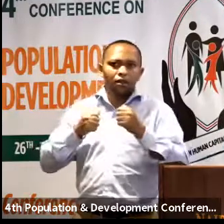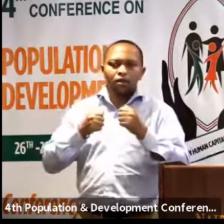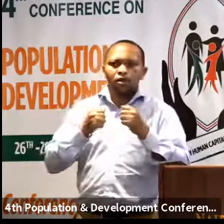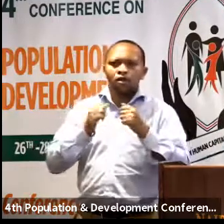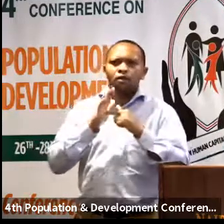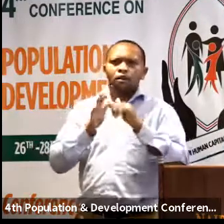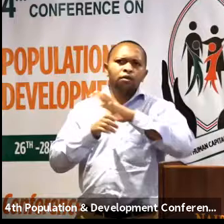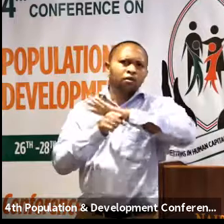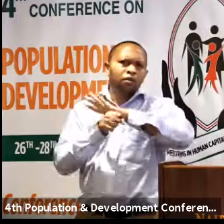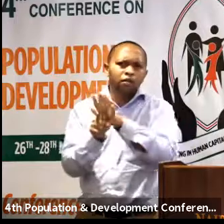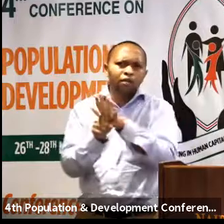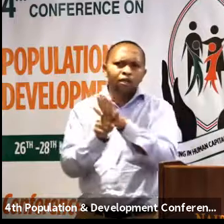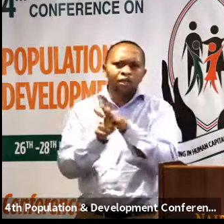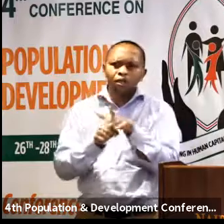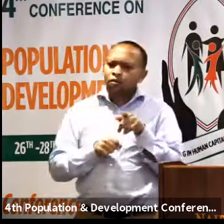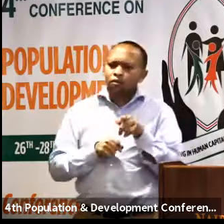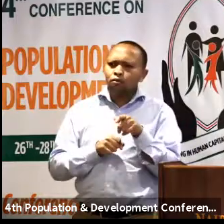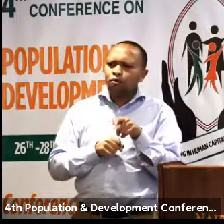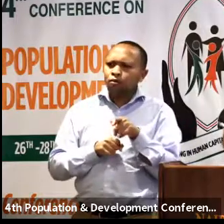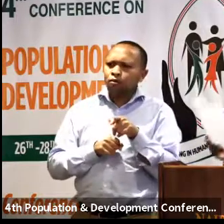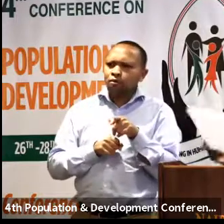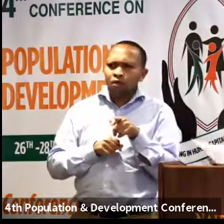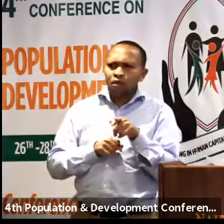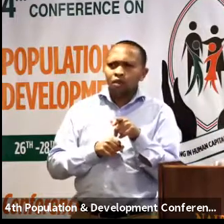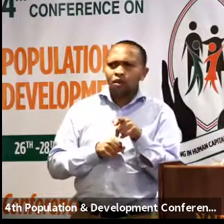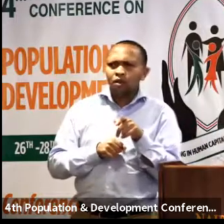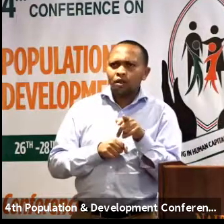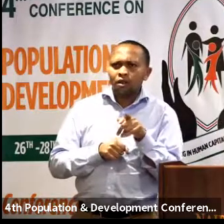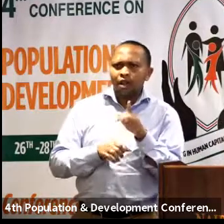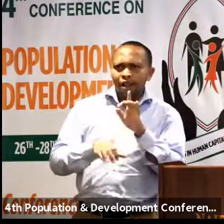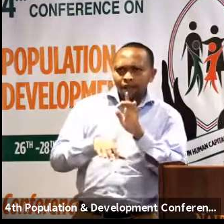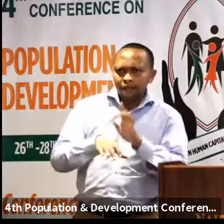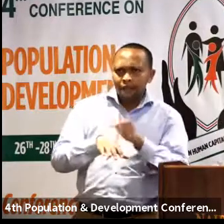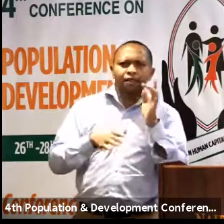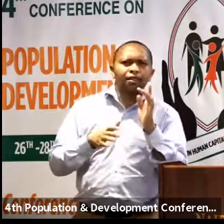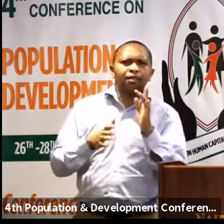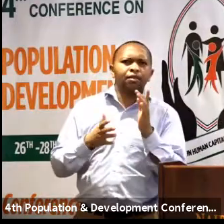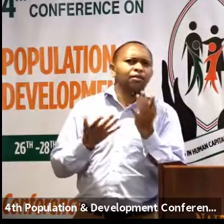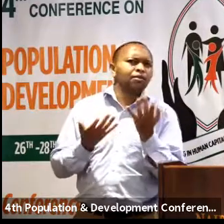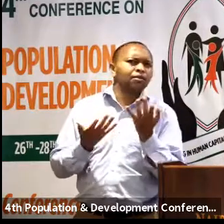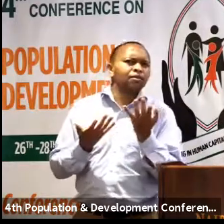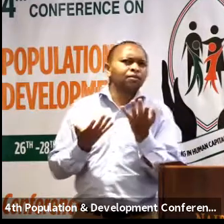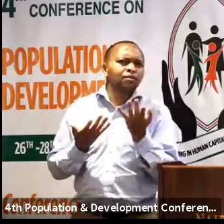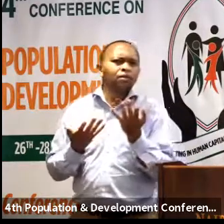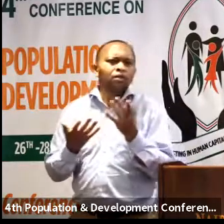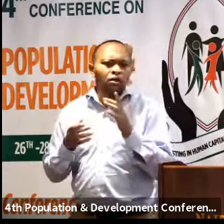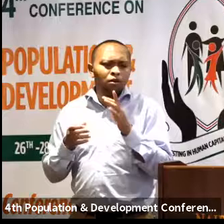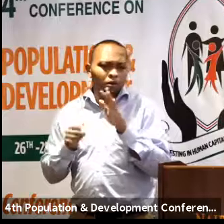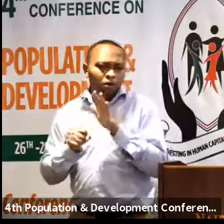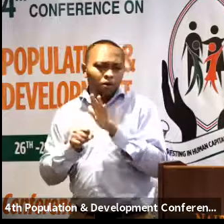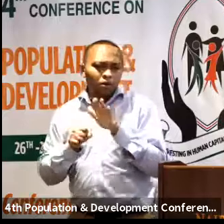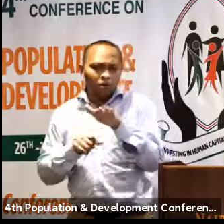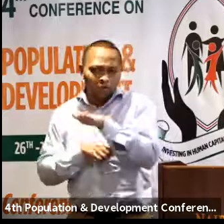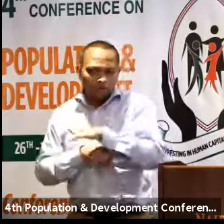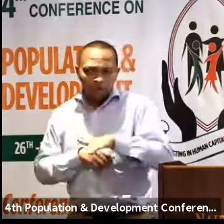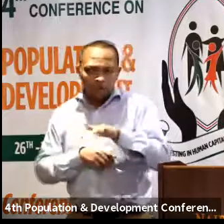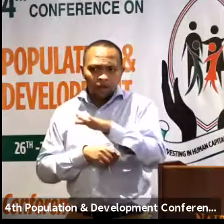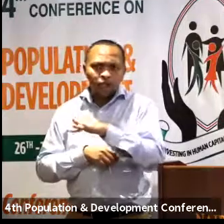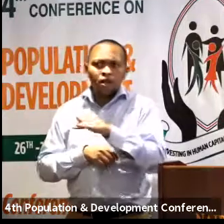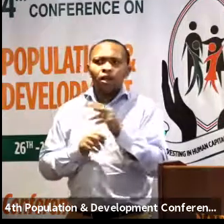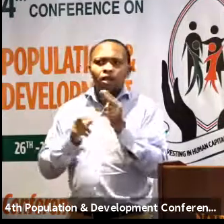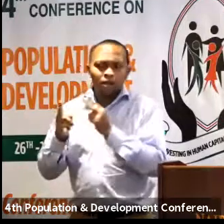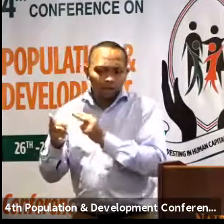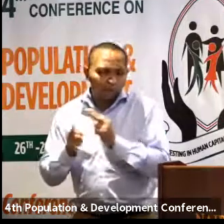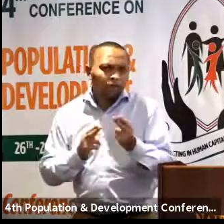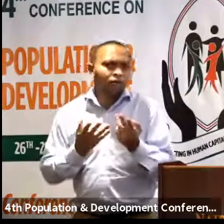COVID-19, which actually has its origin from unsustainable use of environment and natural resources,